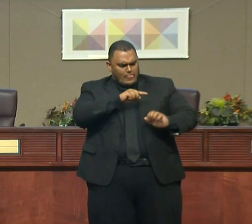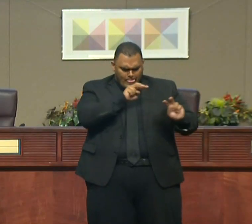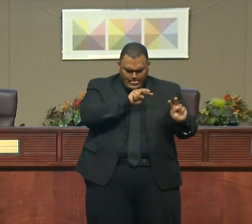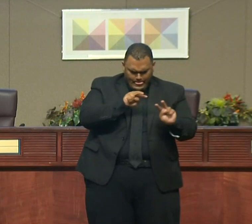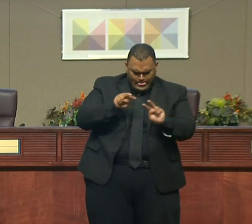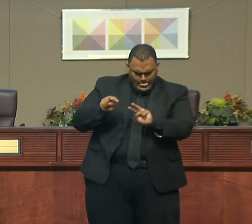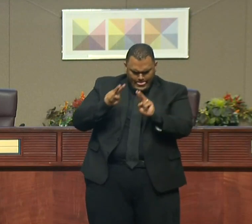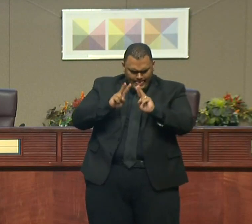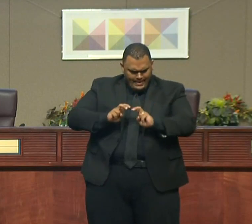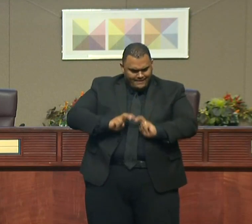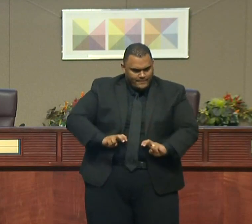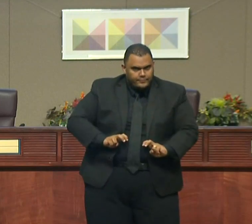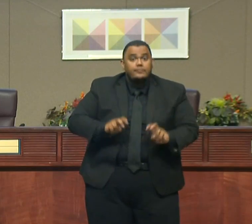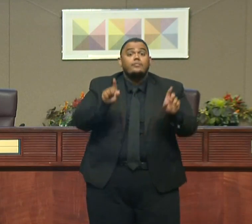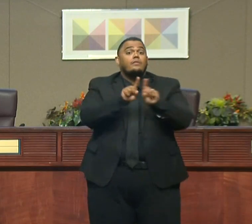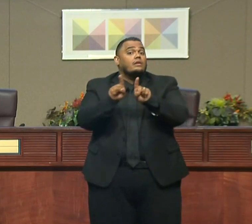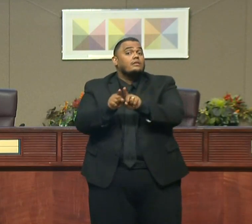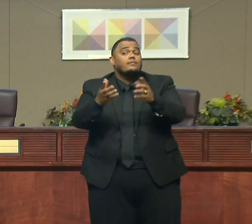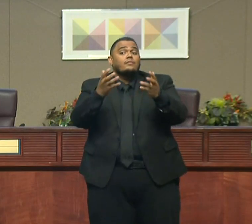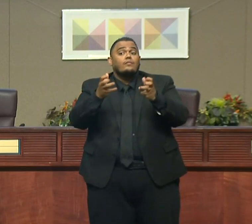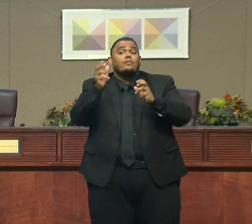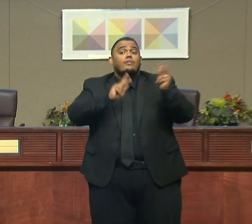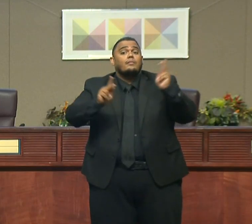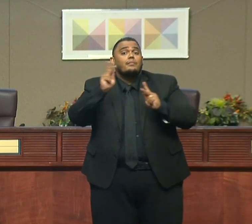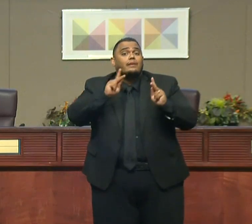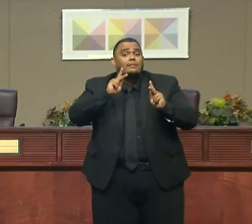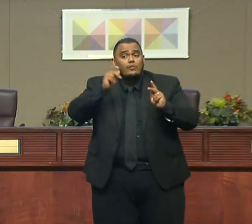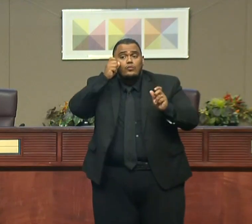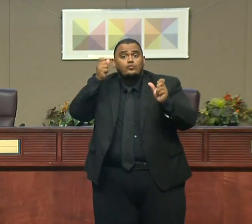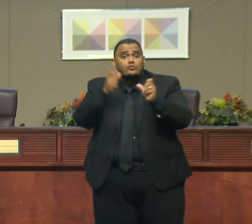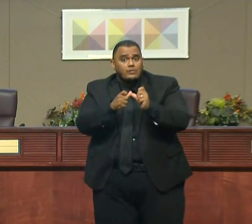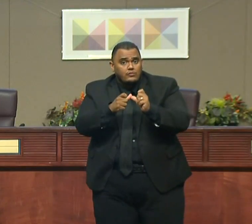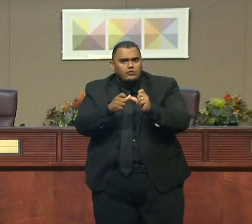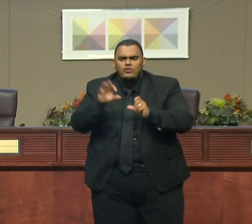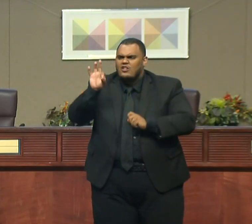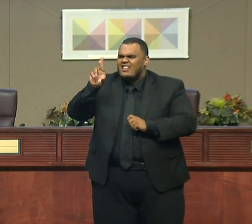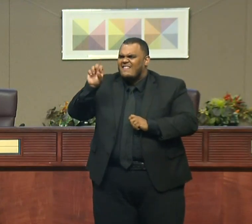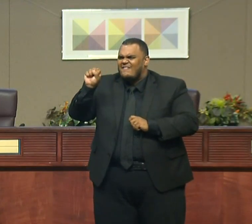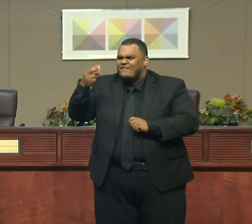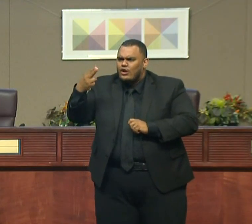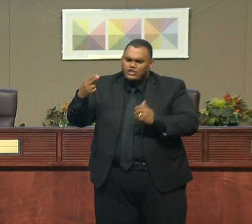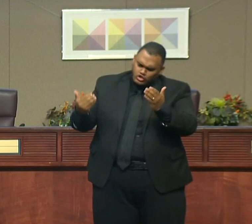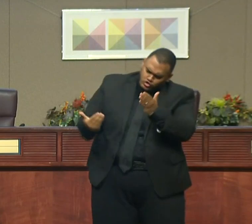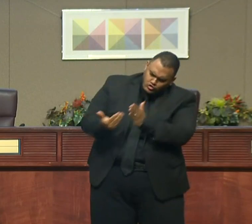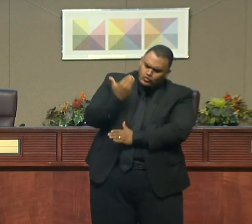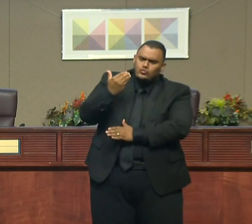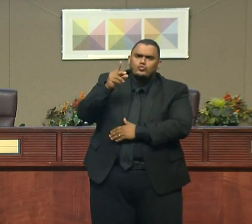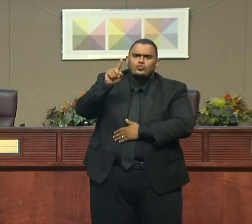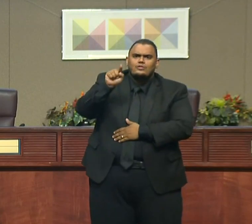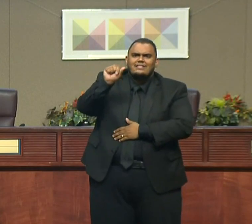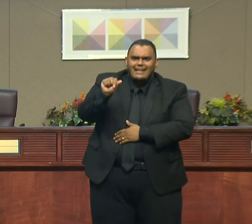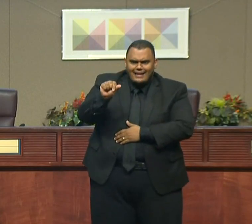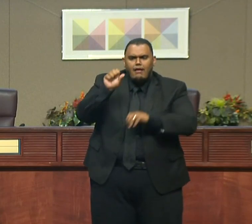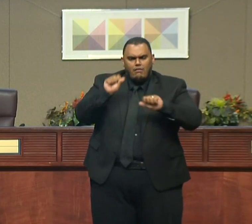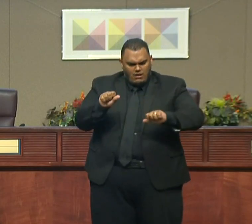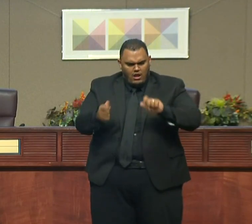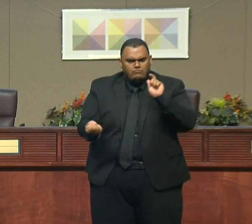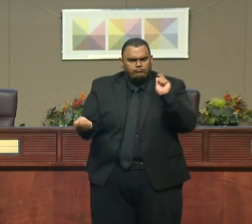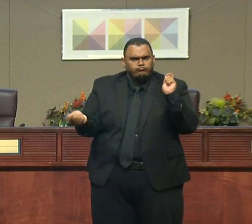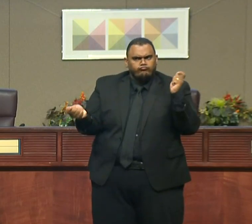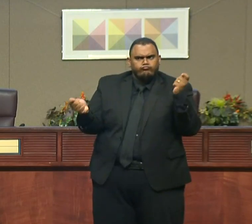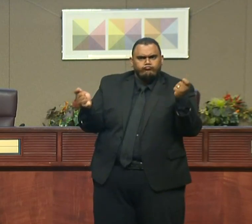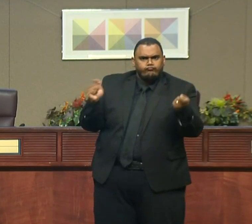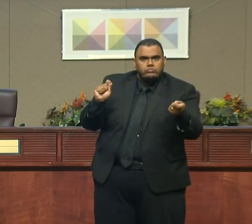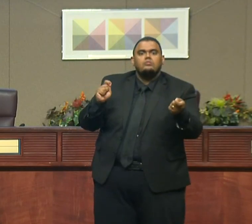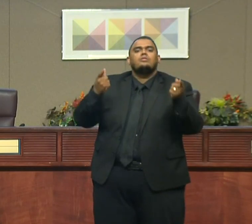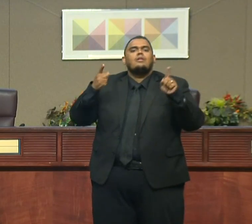to keep in mind that fresh data could change a little bit as we are cleaning and analyzing, but